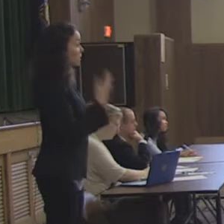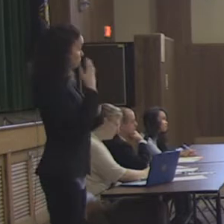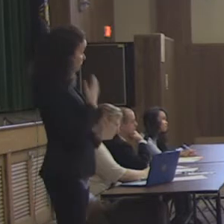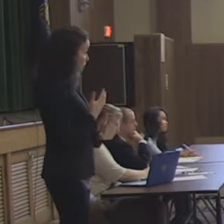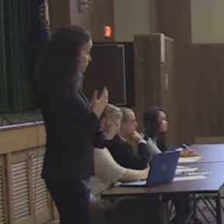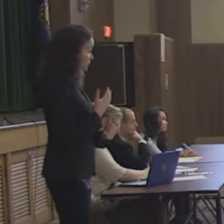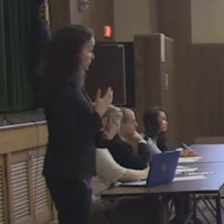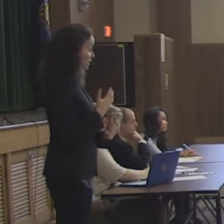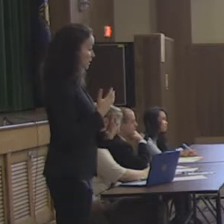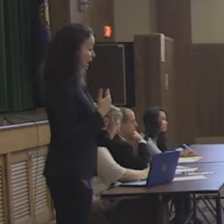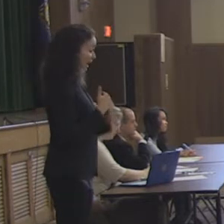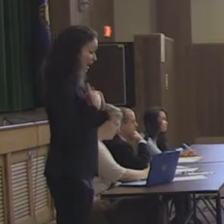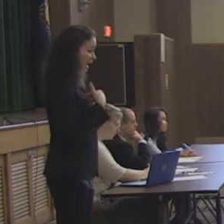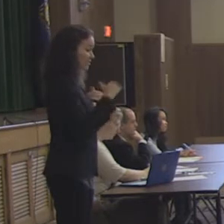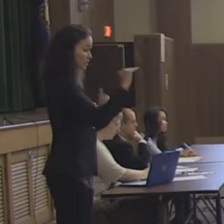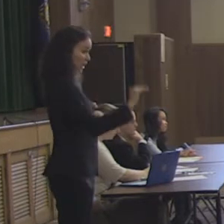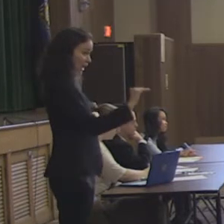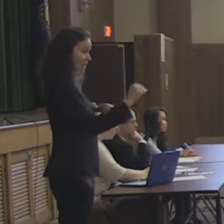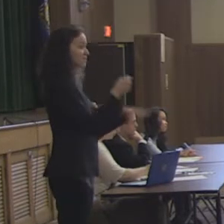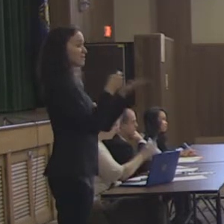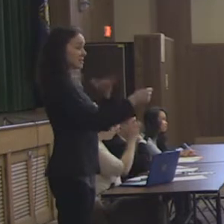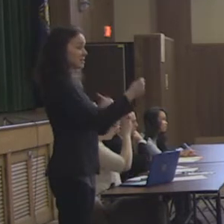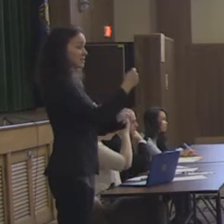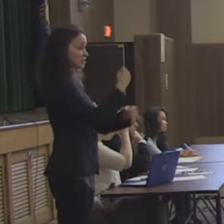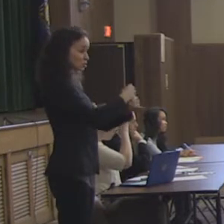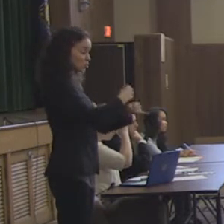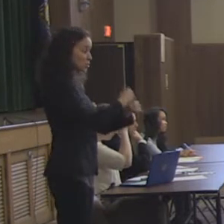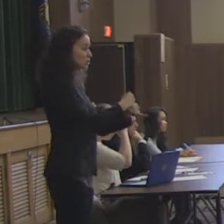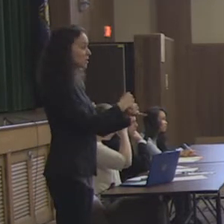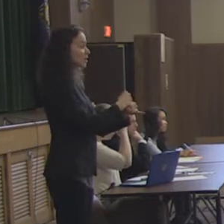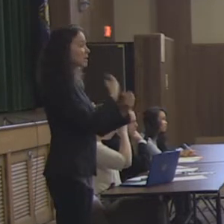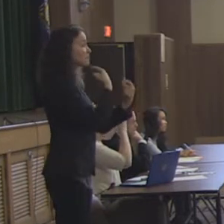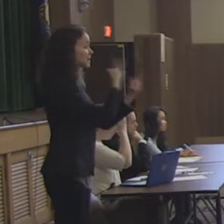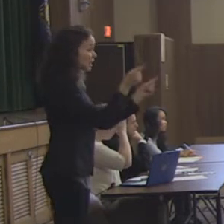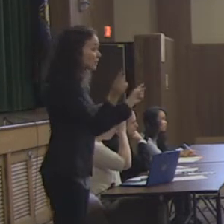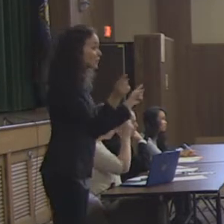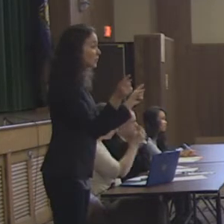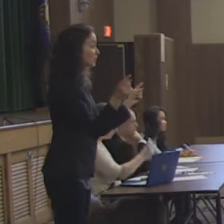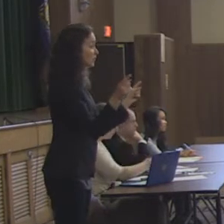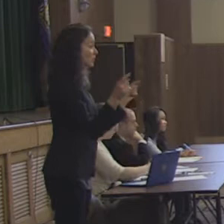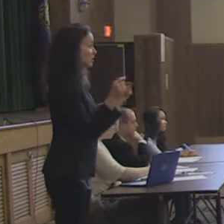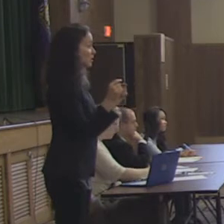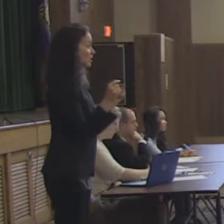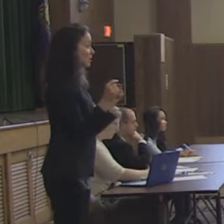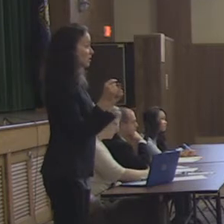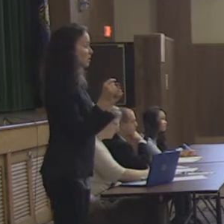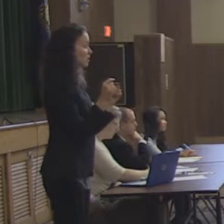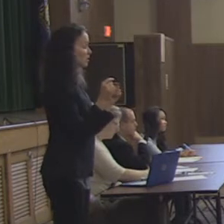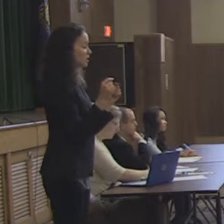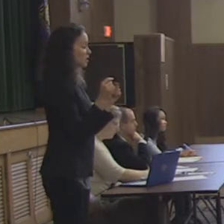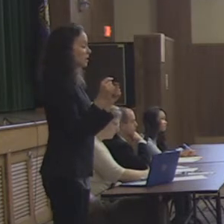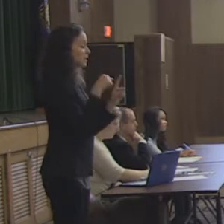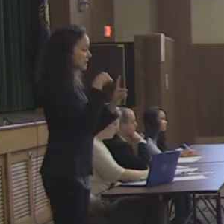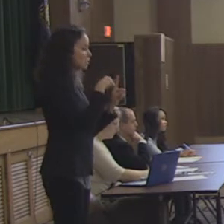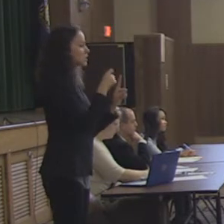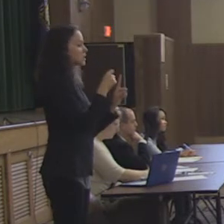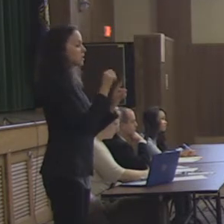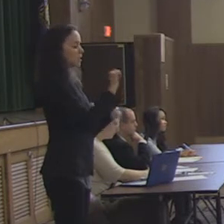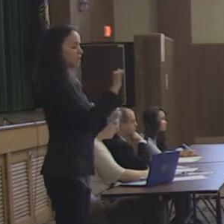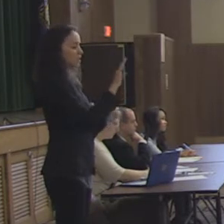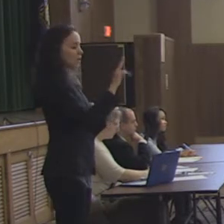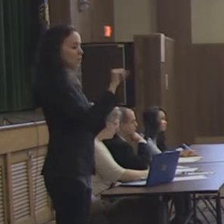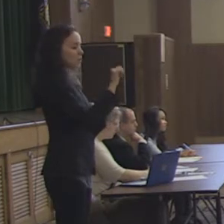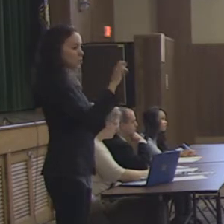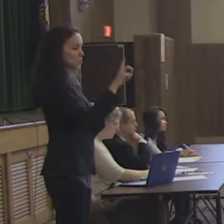I had a child who was in an institution. And when I tell everybody here, I hope you listen to my words, he was abused very